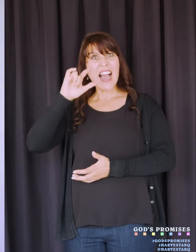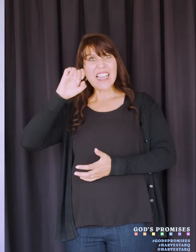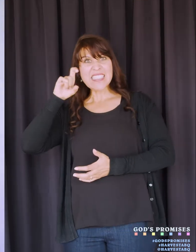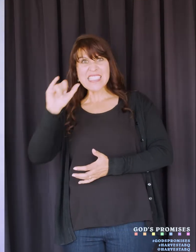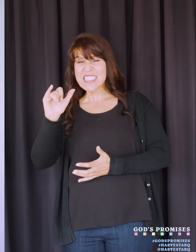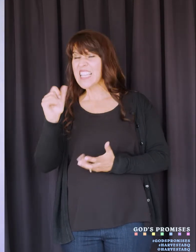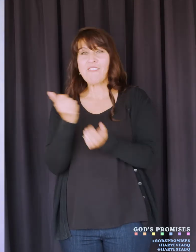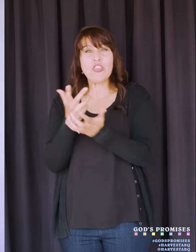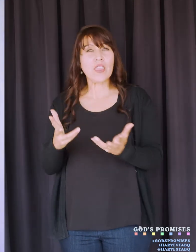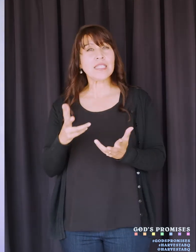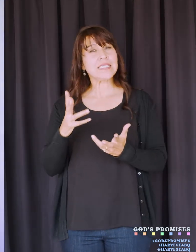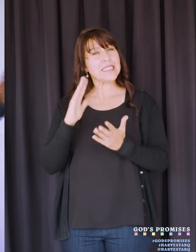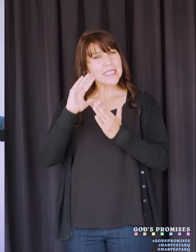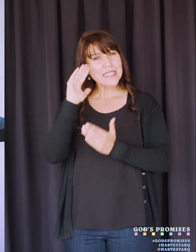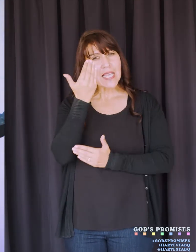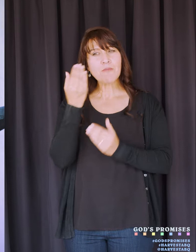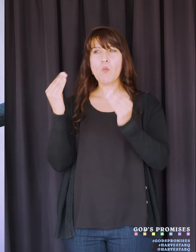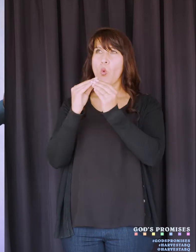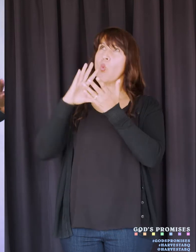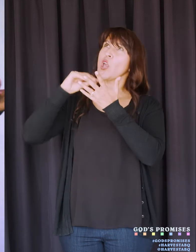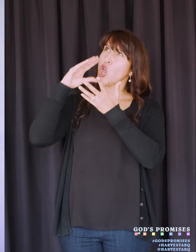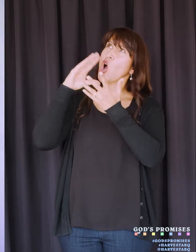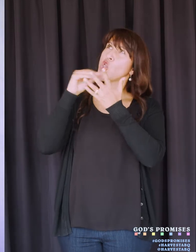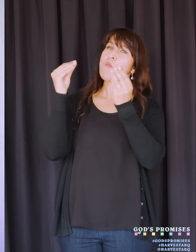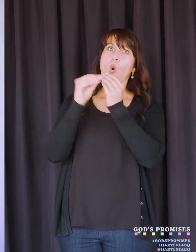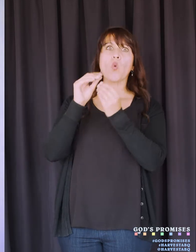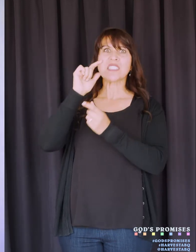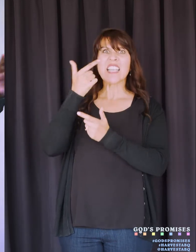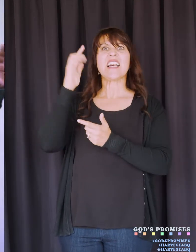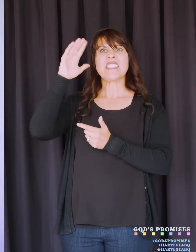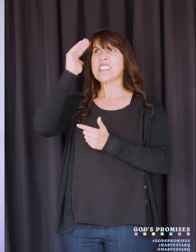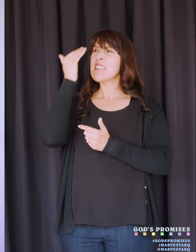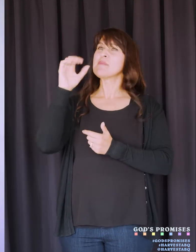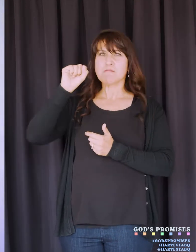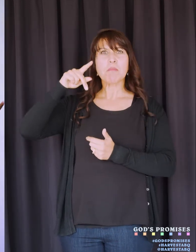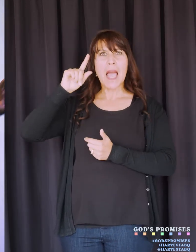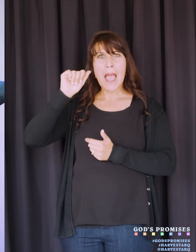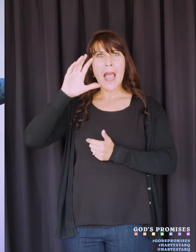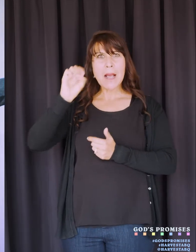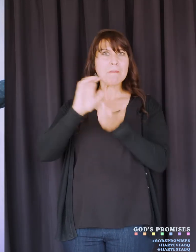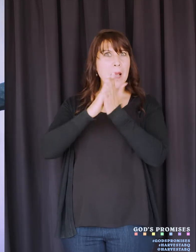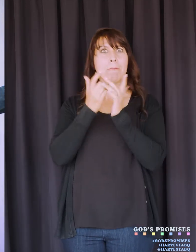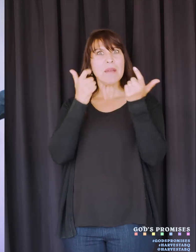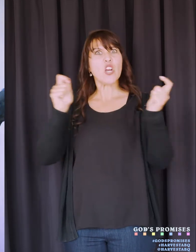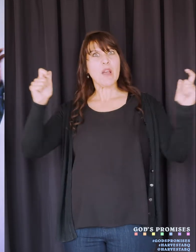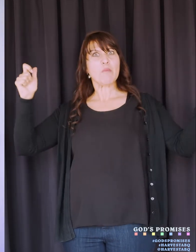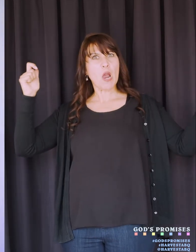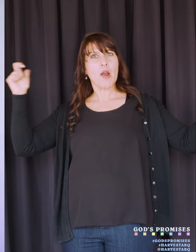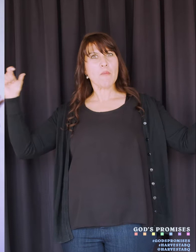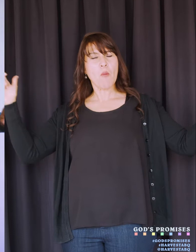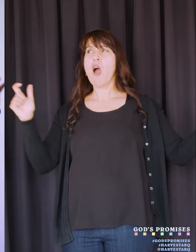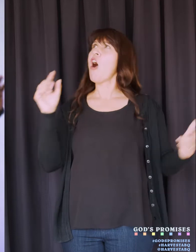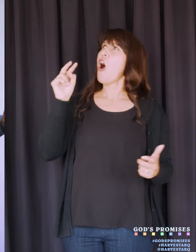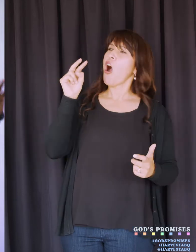more we discover, the larger space gets. I mean, we're pushing constantly out to the edges of what we know, and